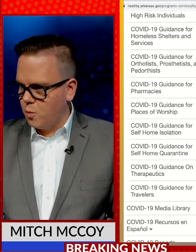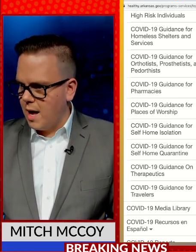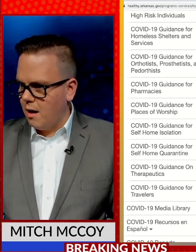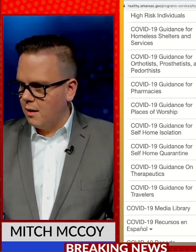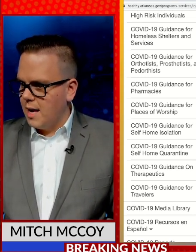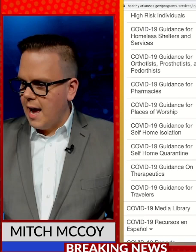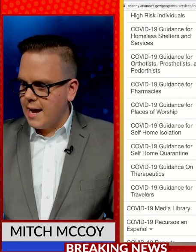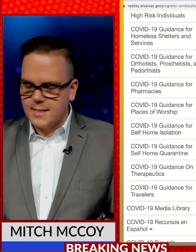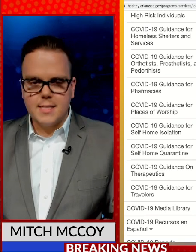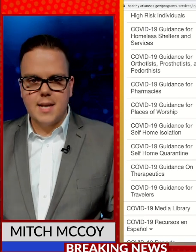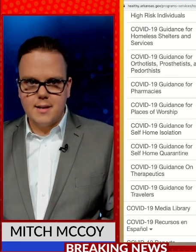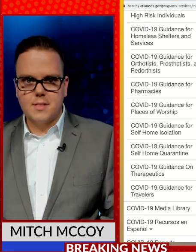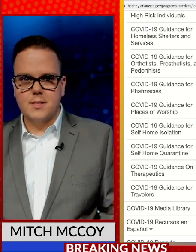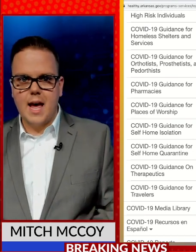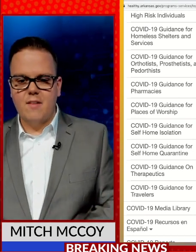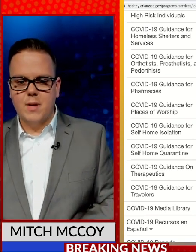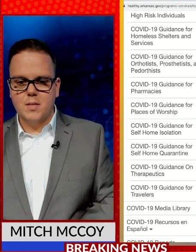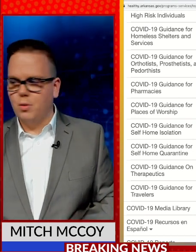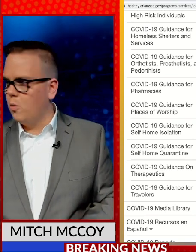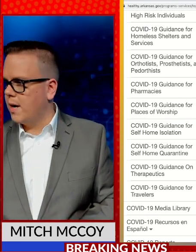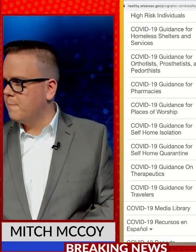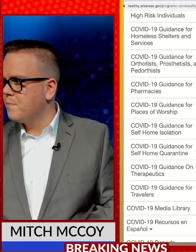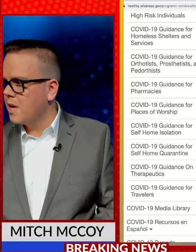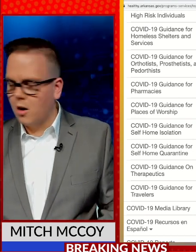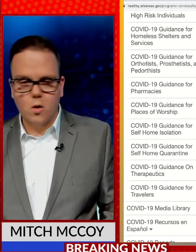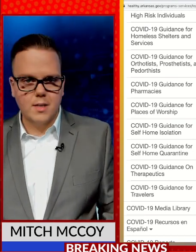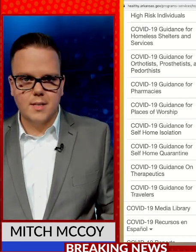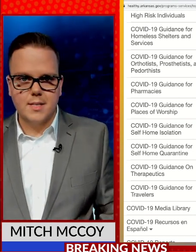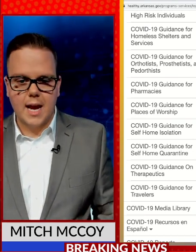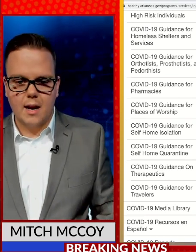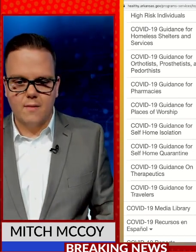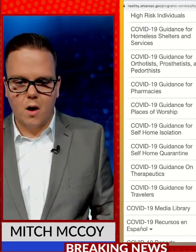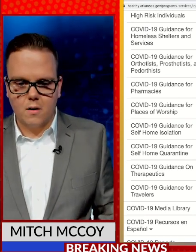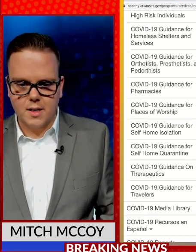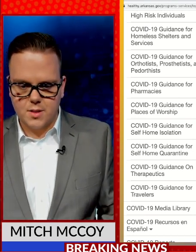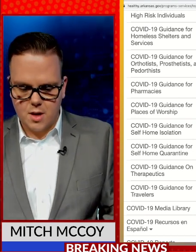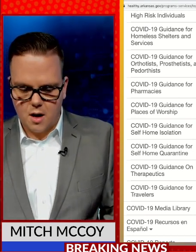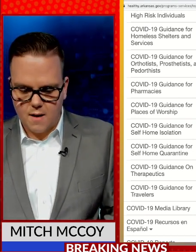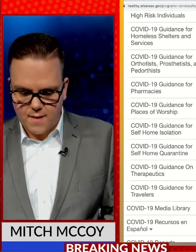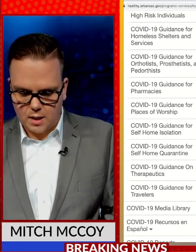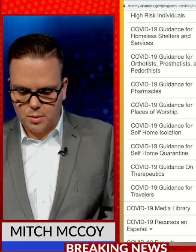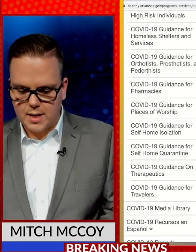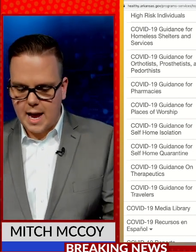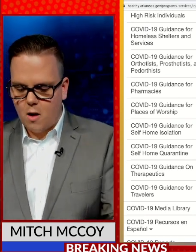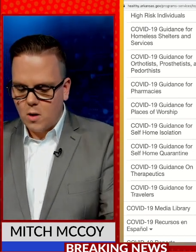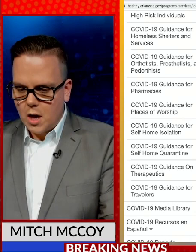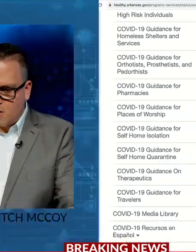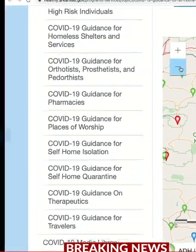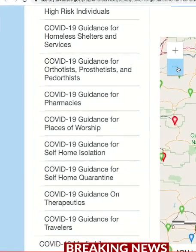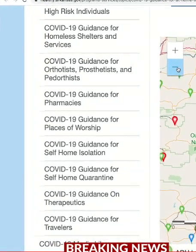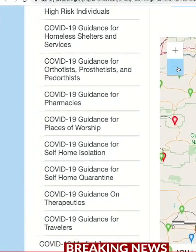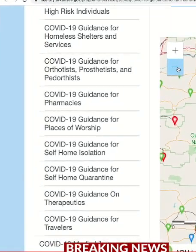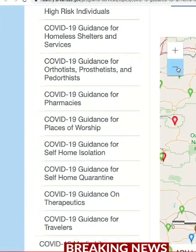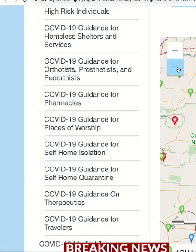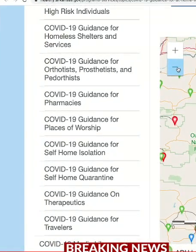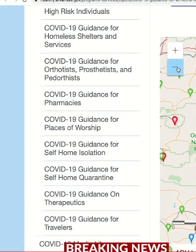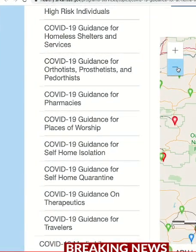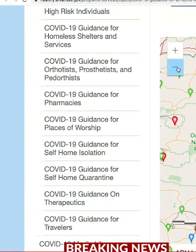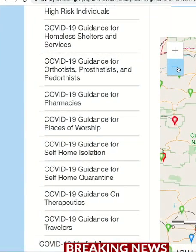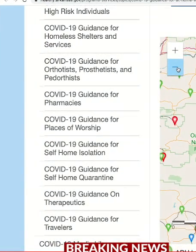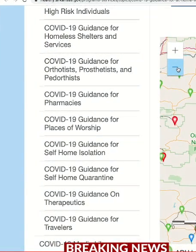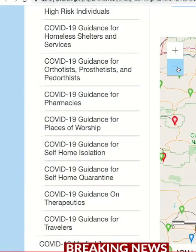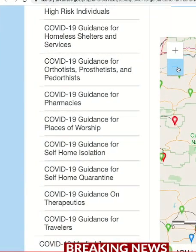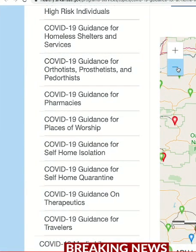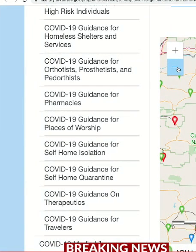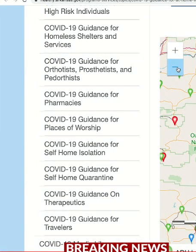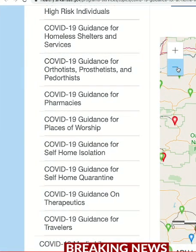as well, as these tests have been deployed across the state of Arkansas, available now for pickup. And you see